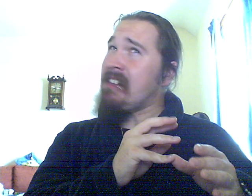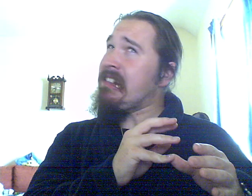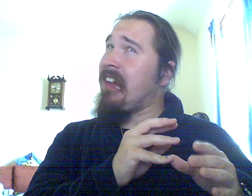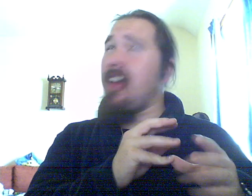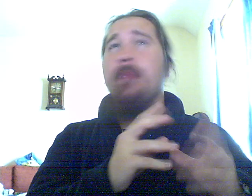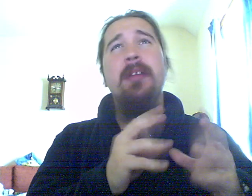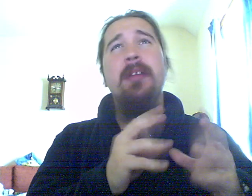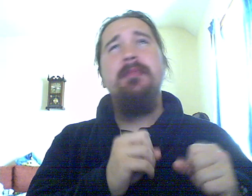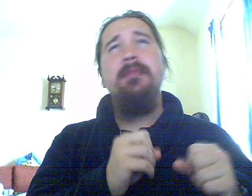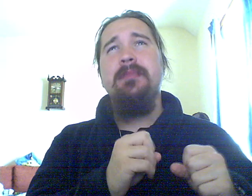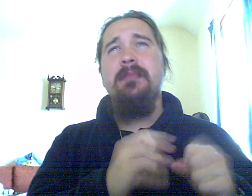yeah, but